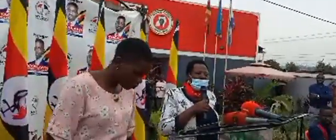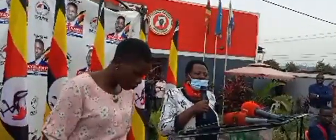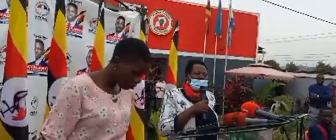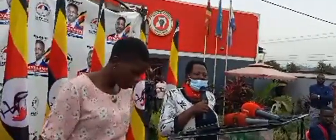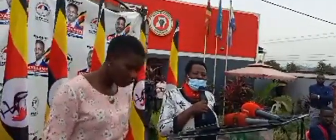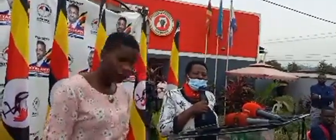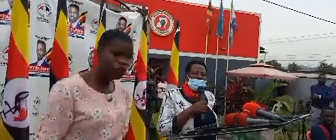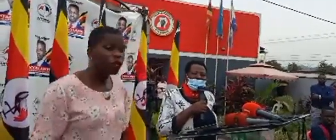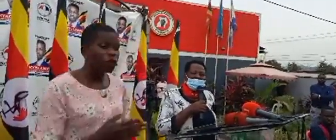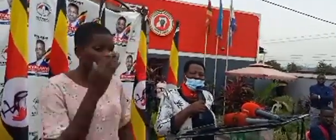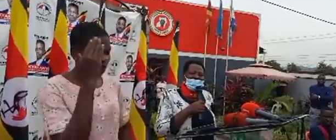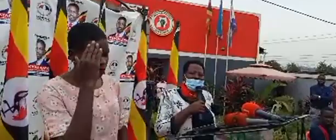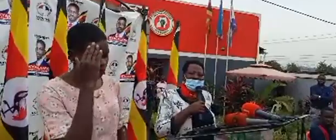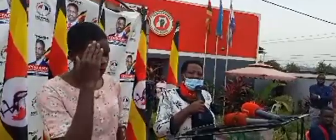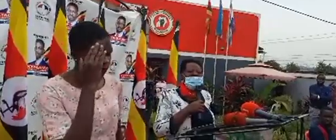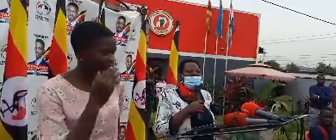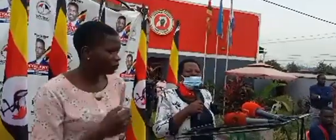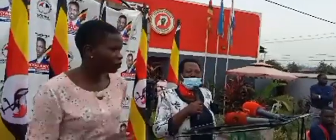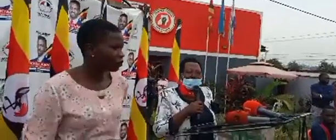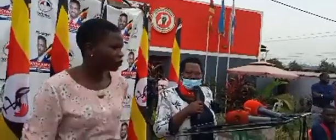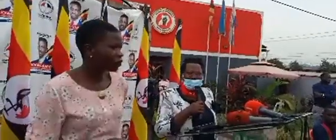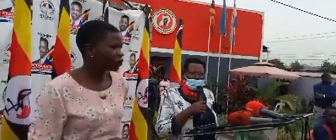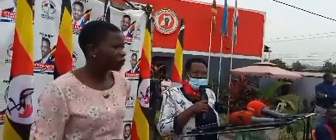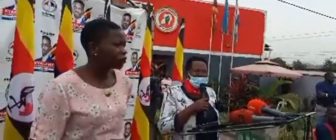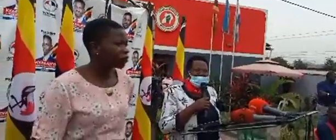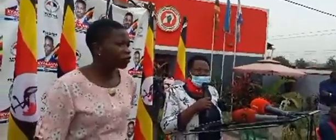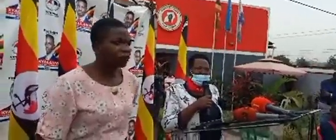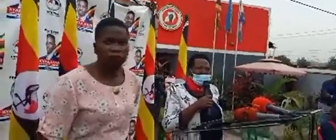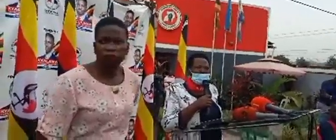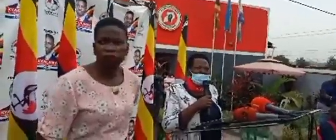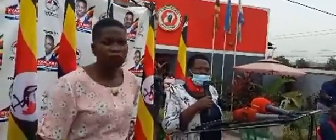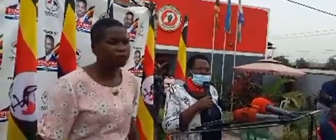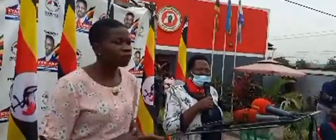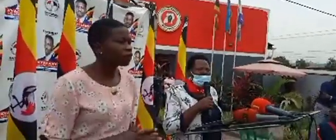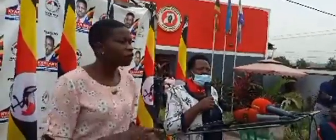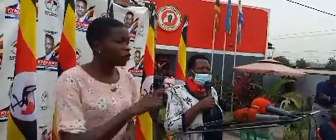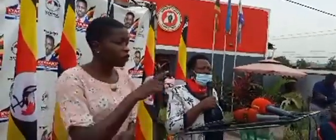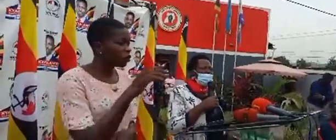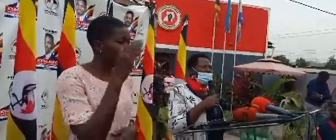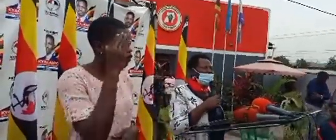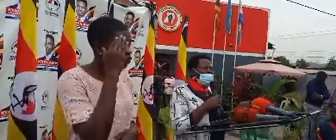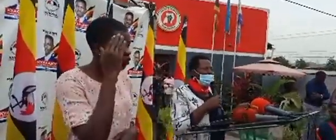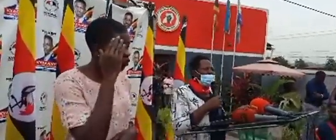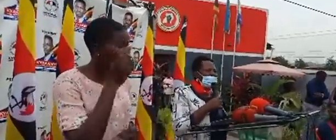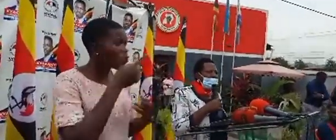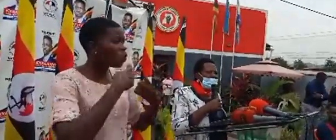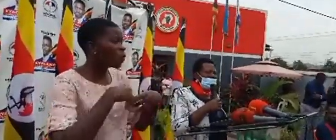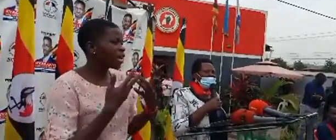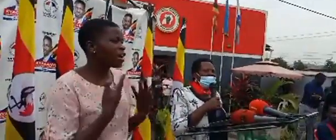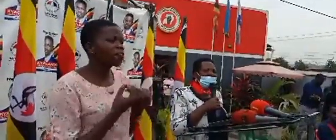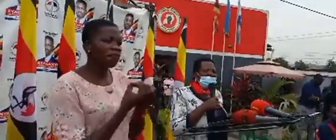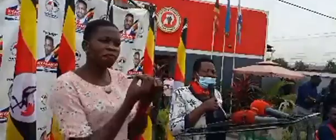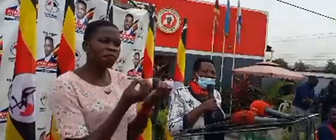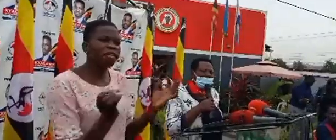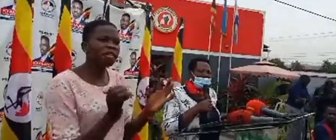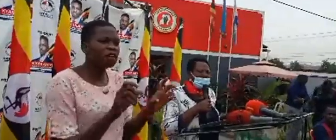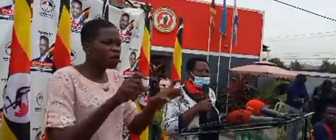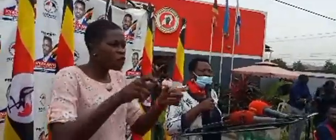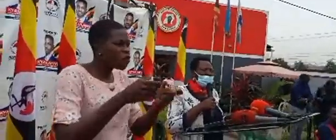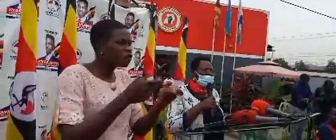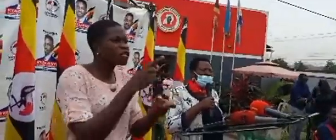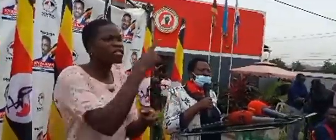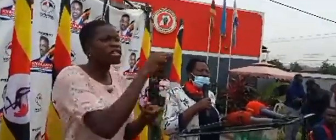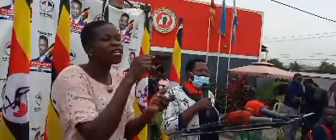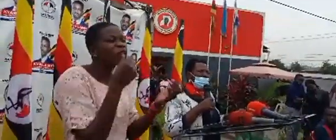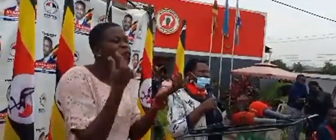You know, it has been everywhere. We have very many FM radios in Western Uganda,